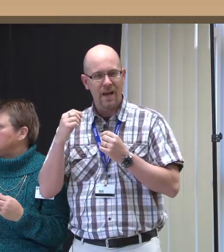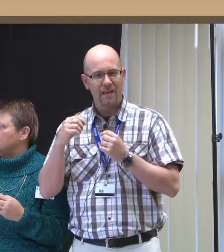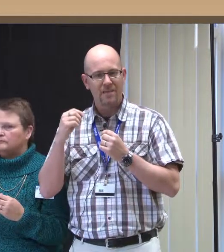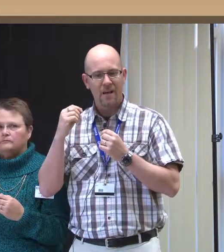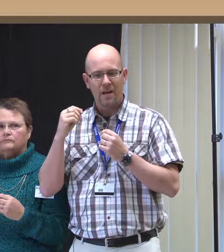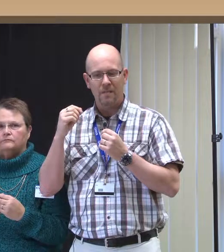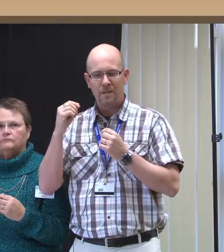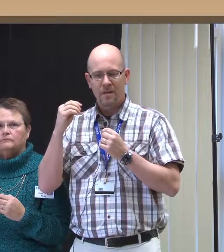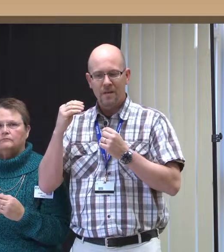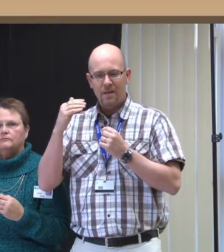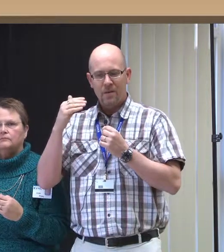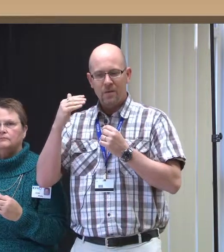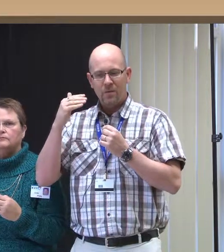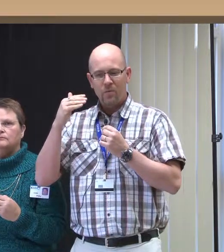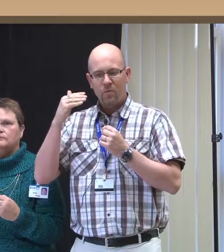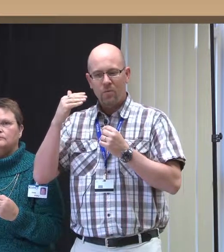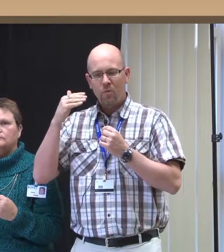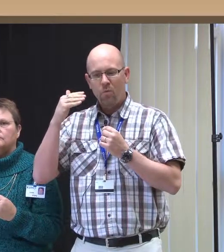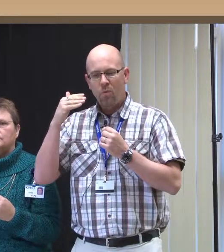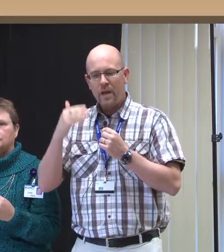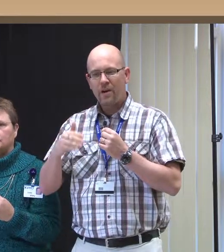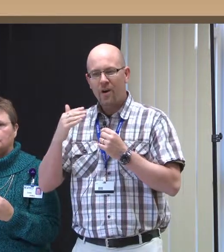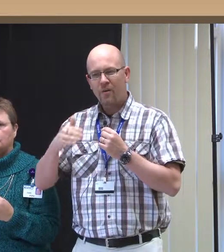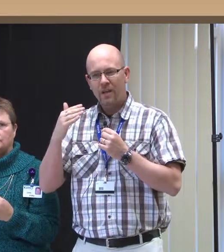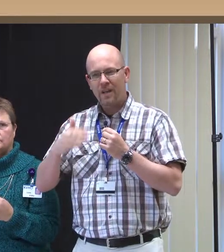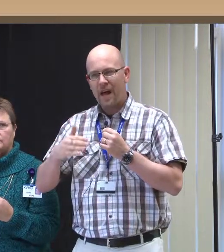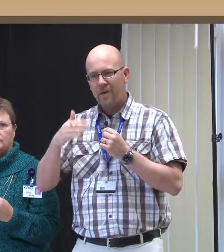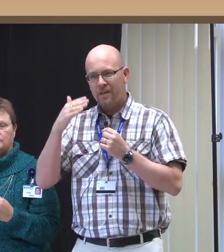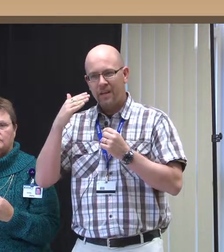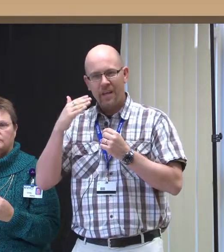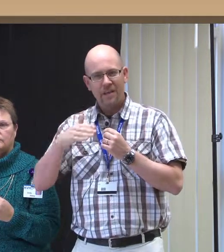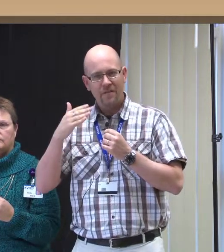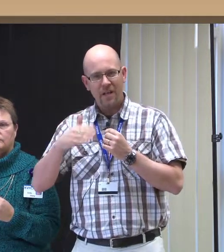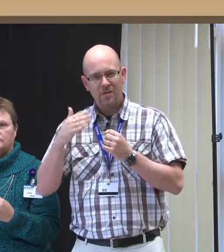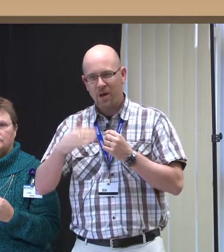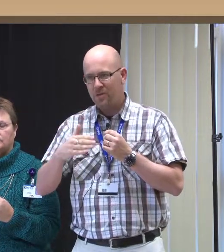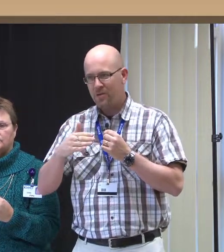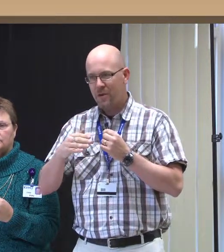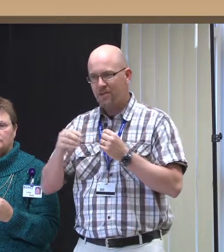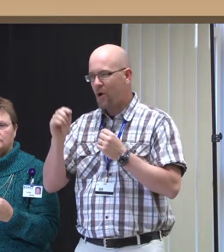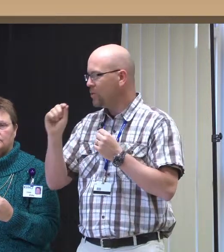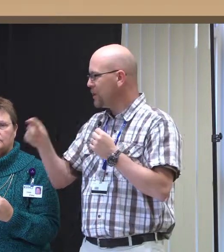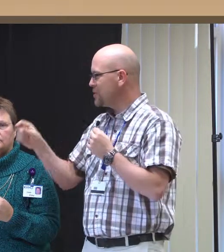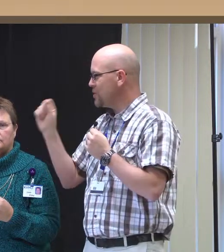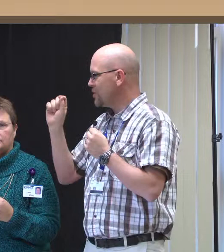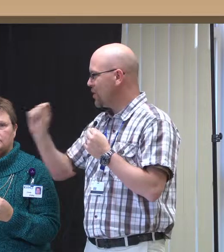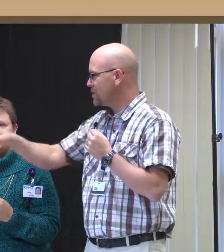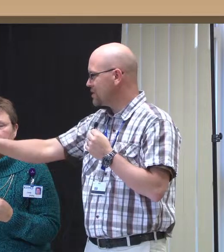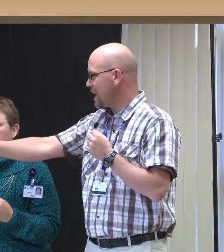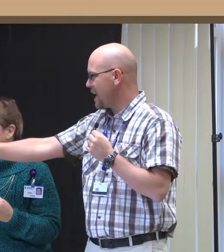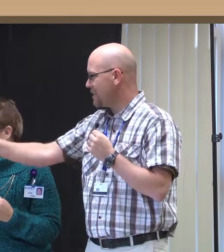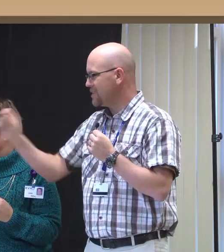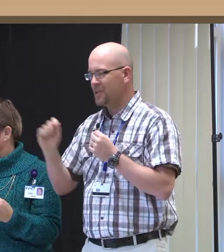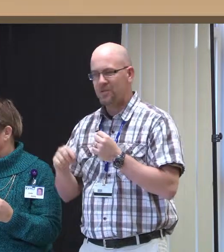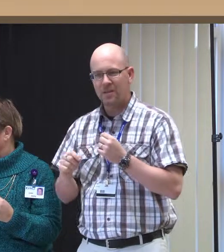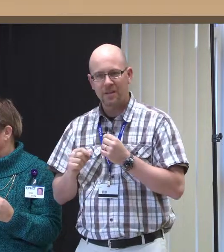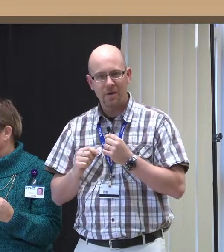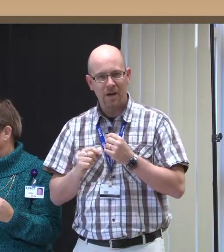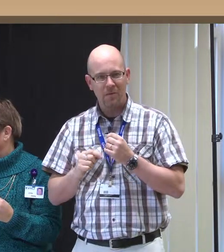that we are only allowed at the end of that swallow screen to only do those diets that you see at the bottom.